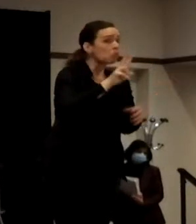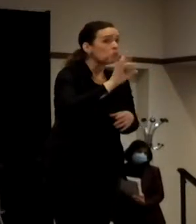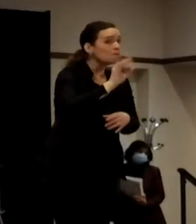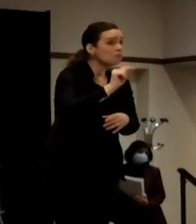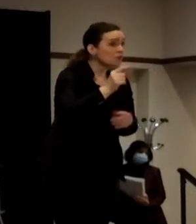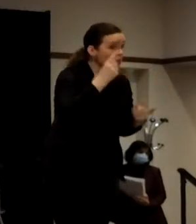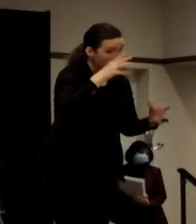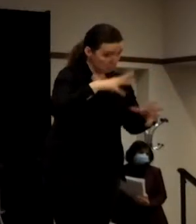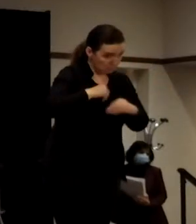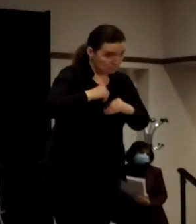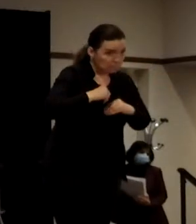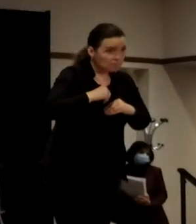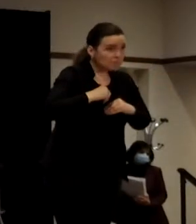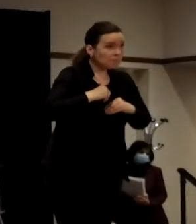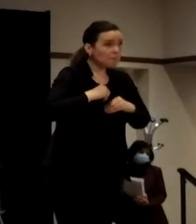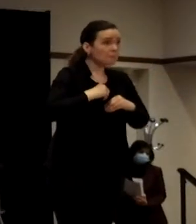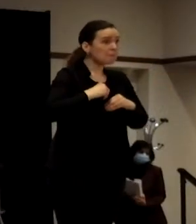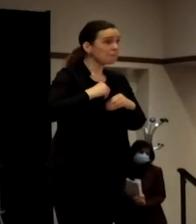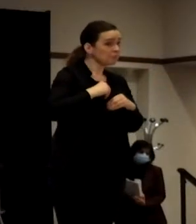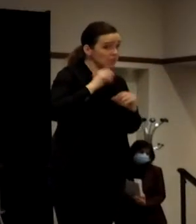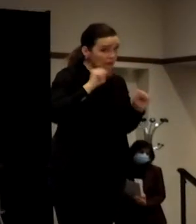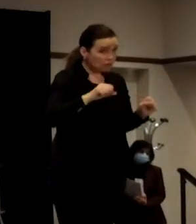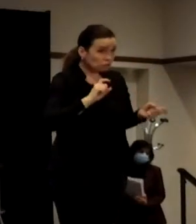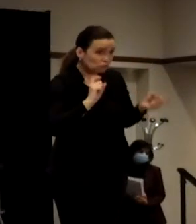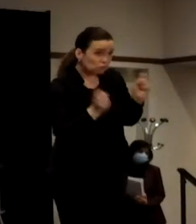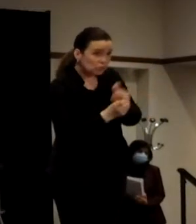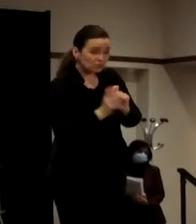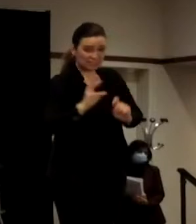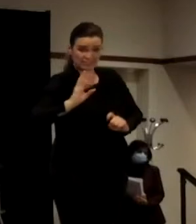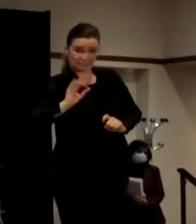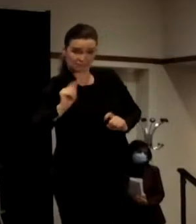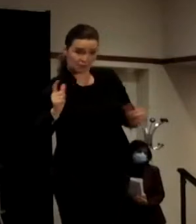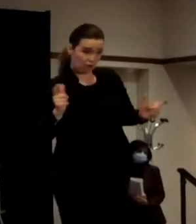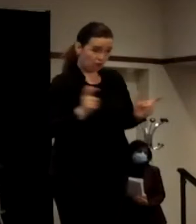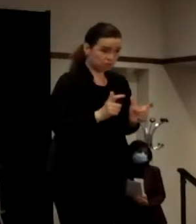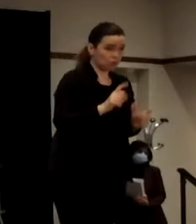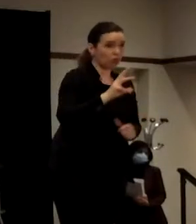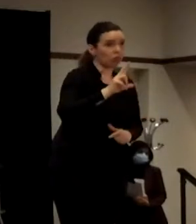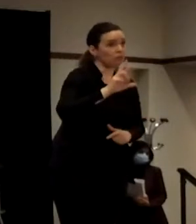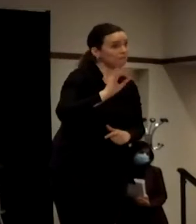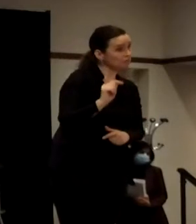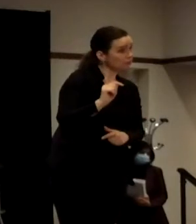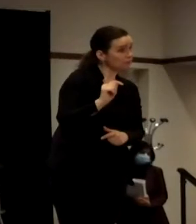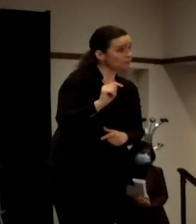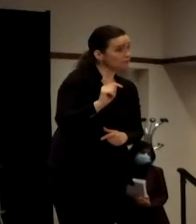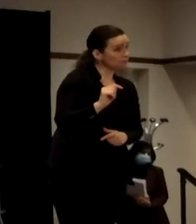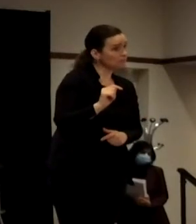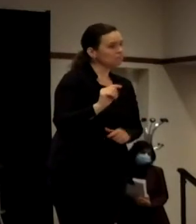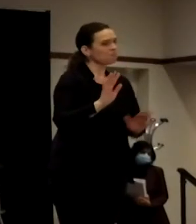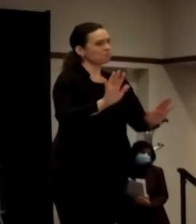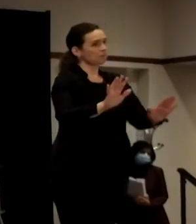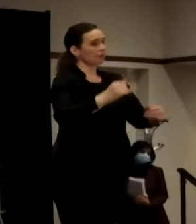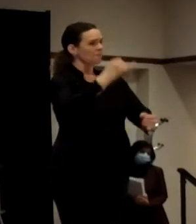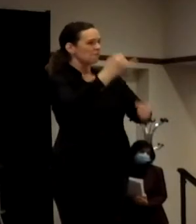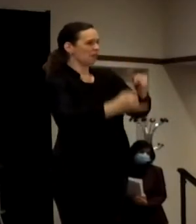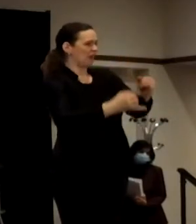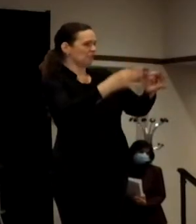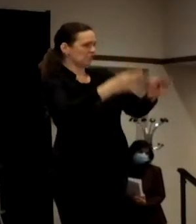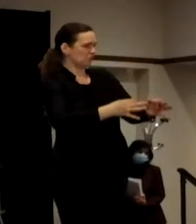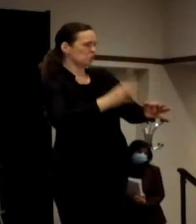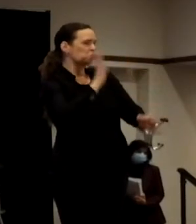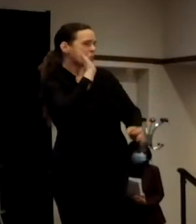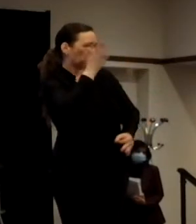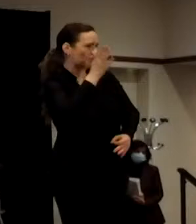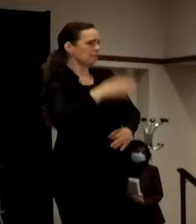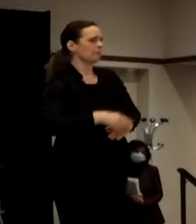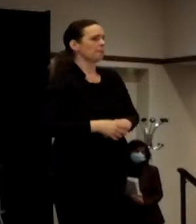the facts on the ground. What we have come up with is guidance. The final decision of how to implement